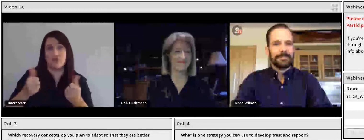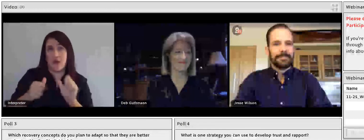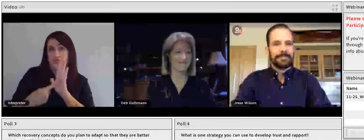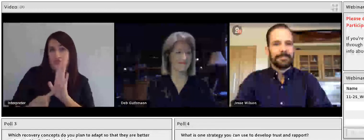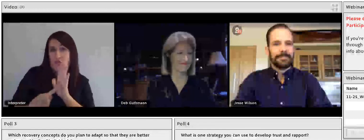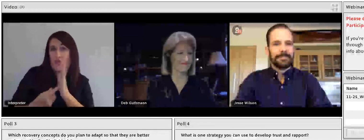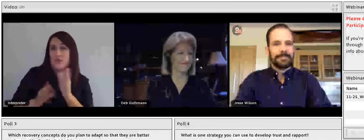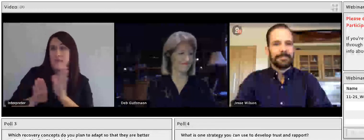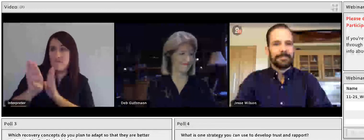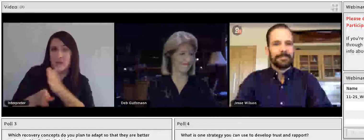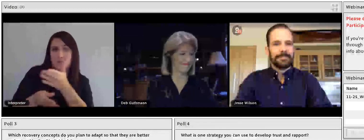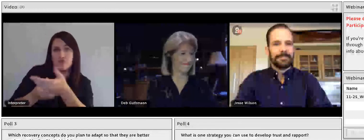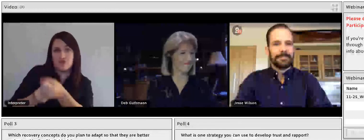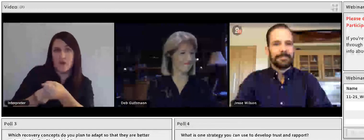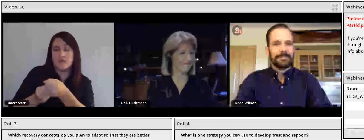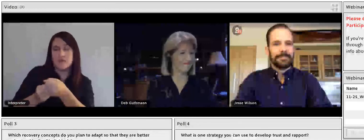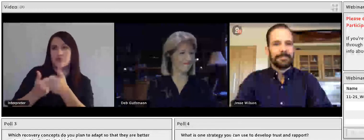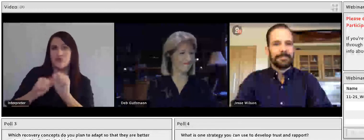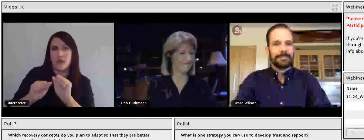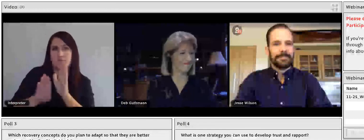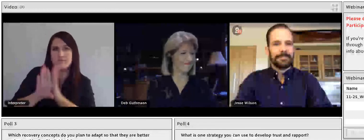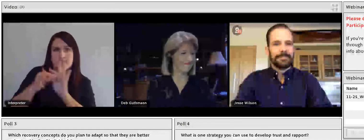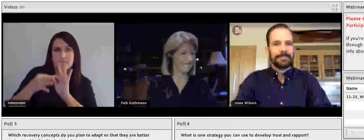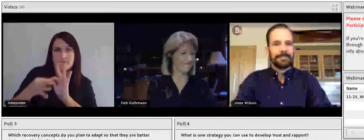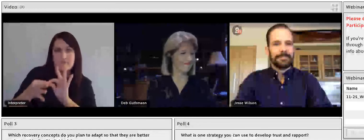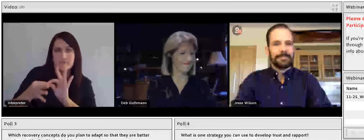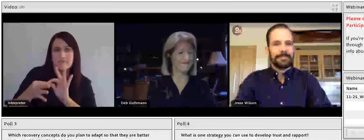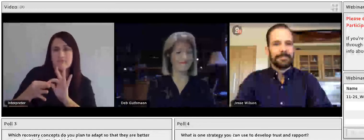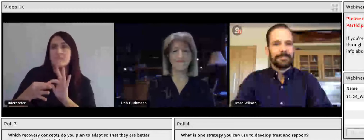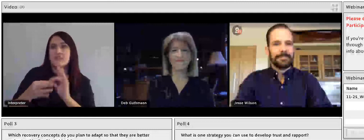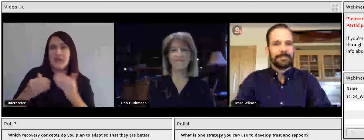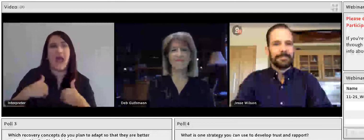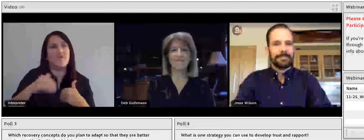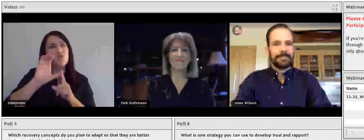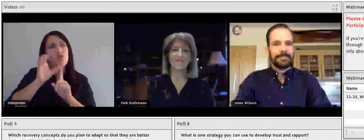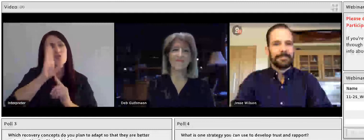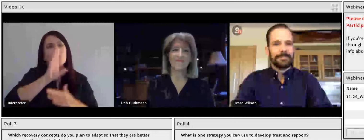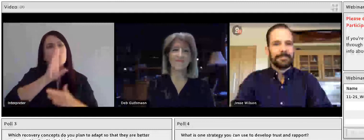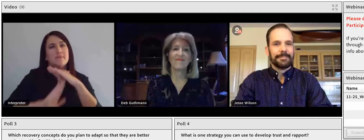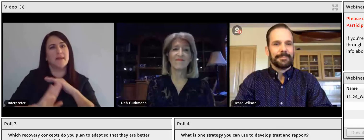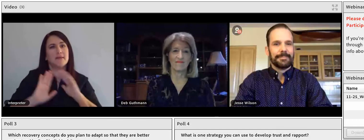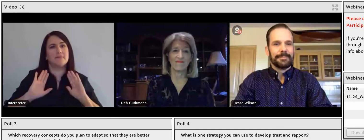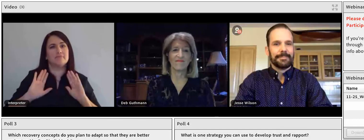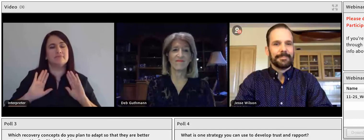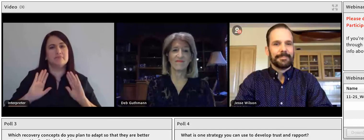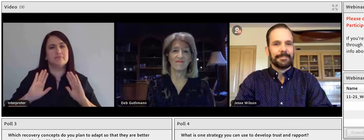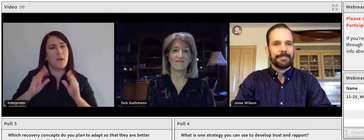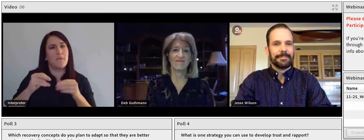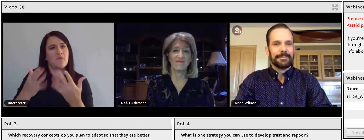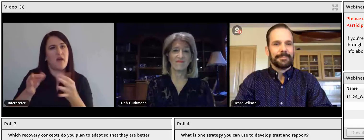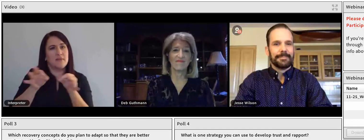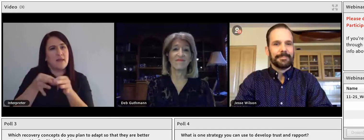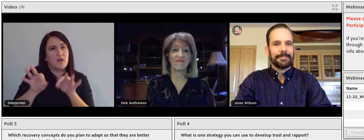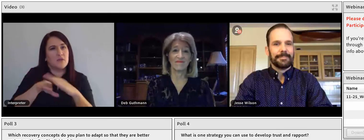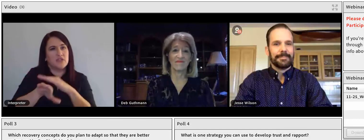and develop trust and to work to develop rapport, to have cultural humility, and to provide language